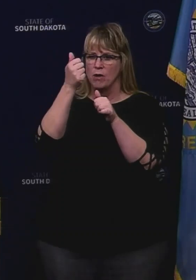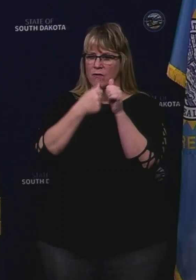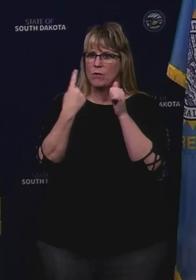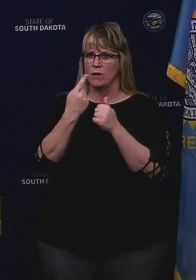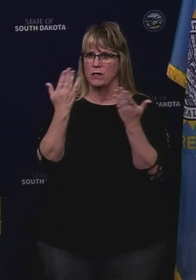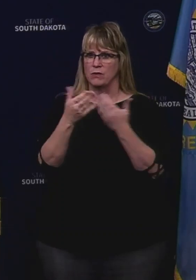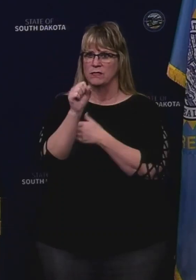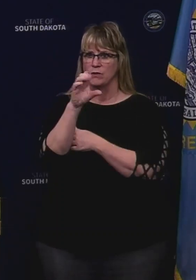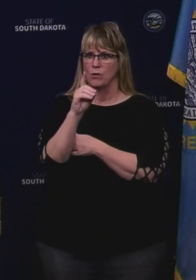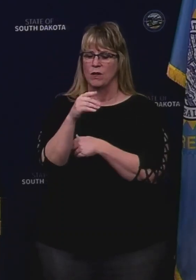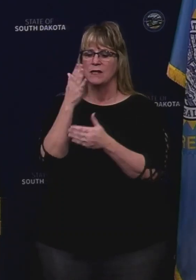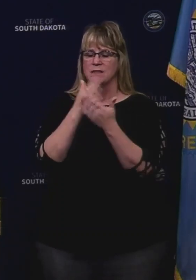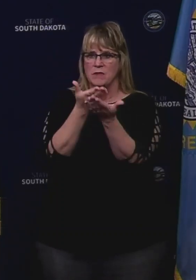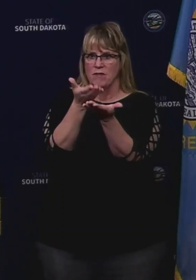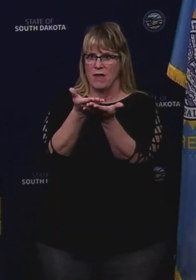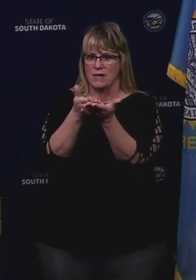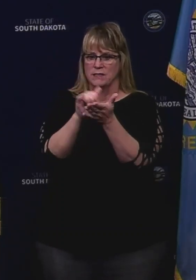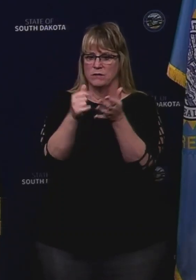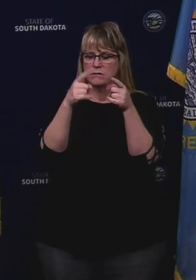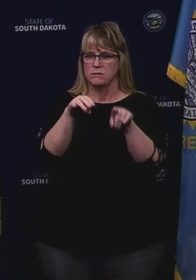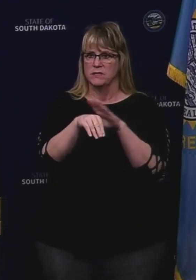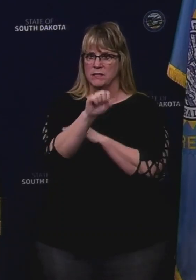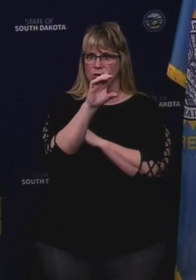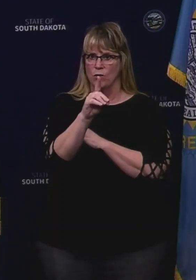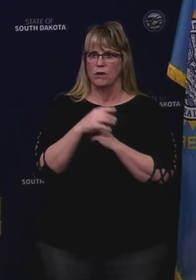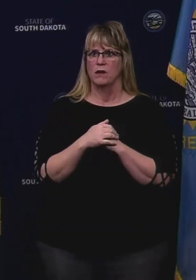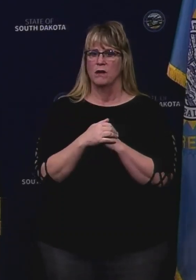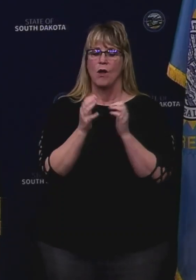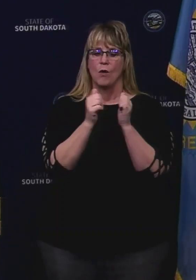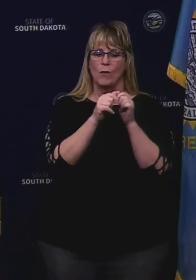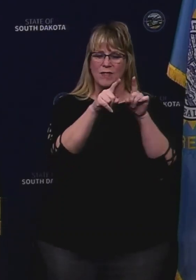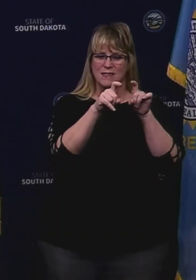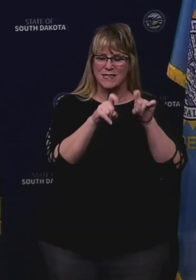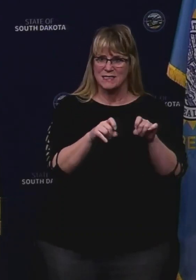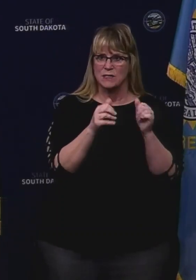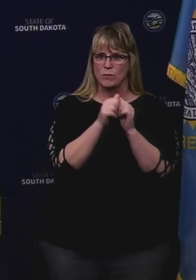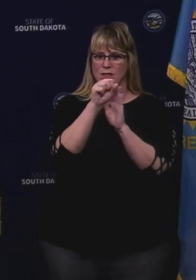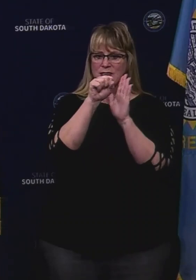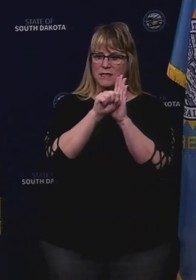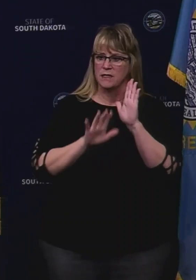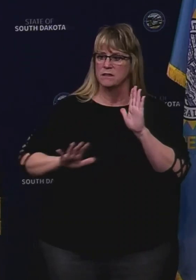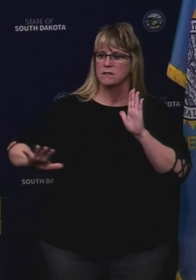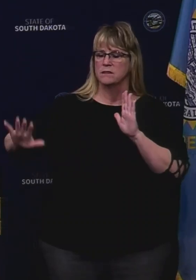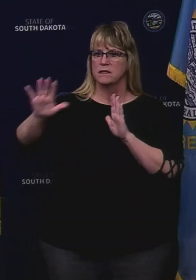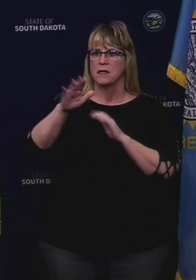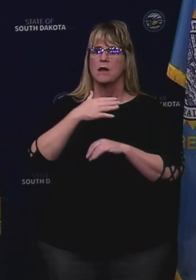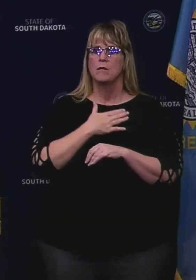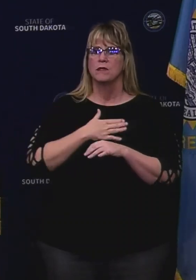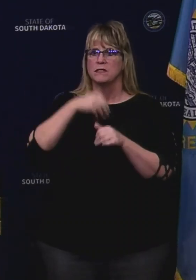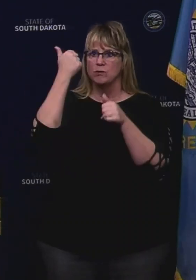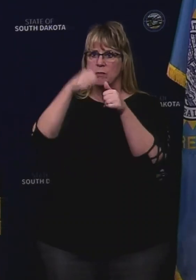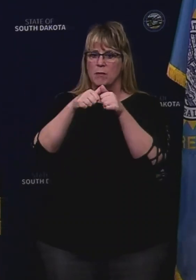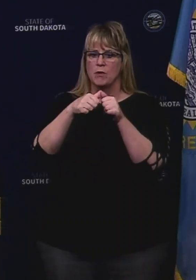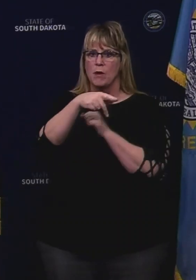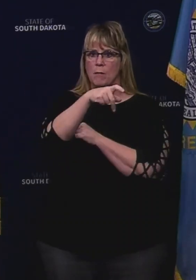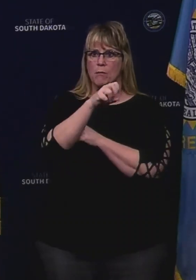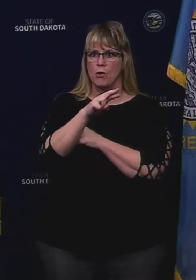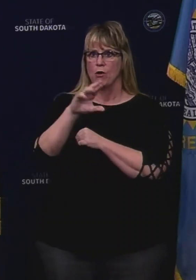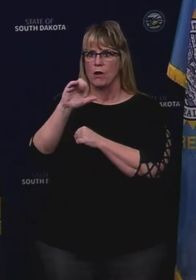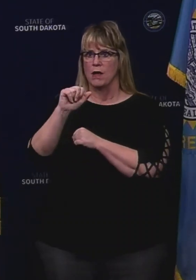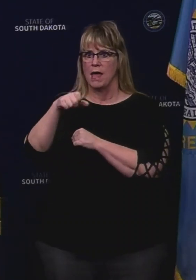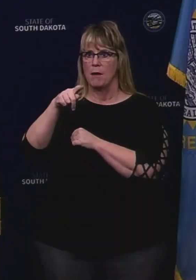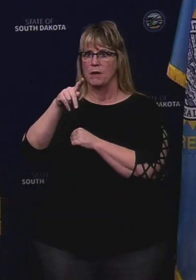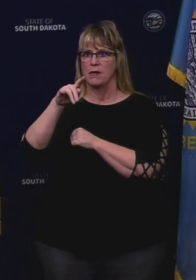facts of what we're dealing with in South Dakota. When in regards to testing across our state, I want to remind everybody that per capita, we